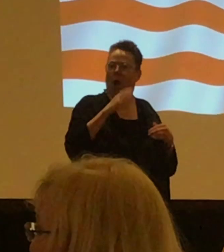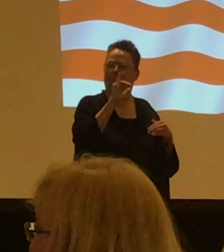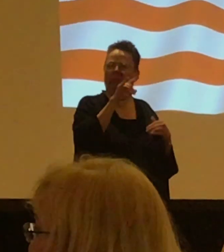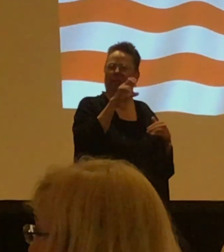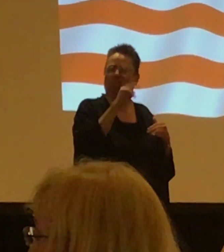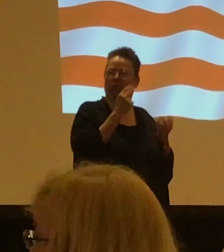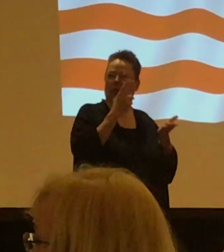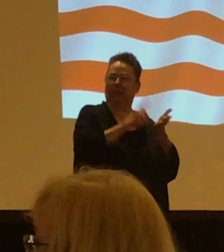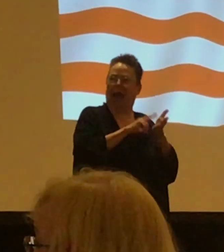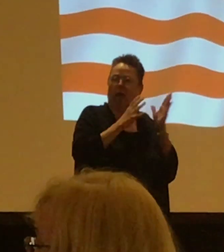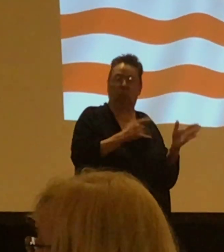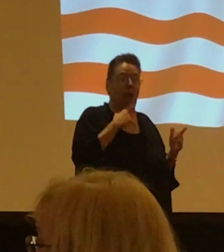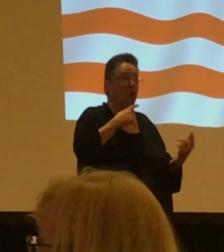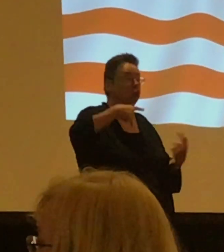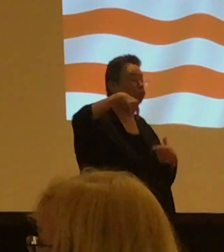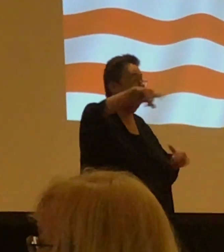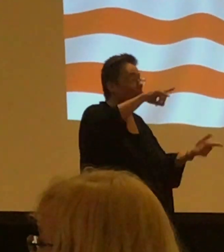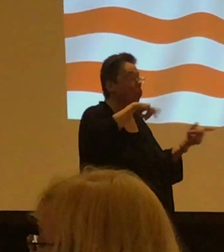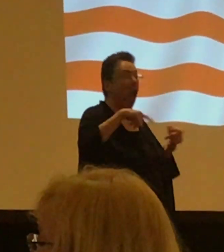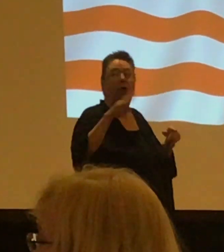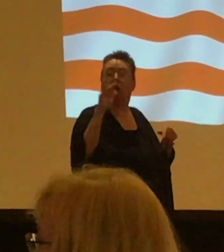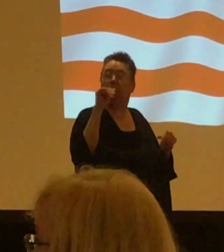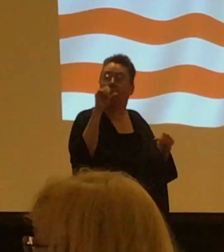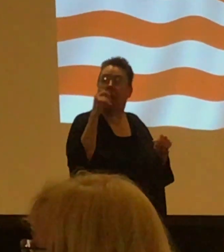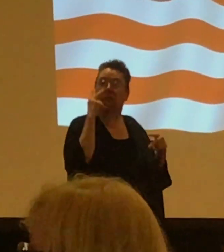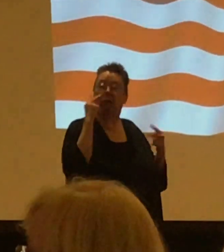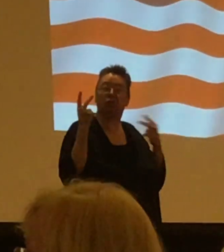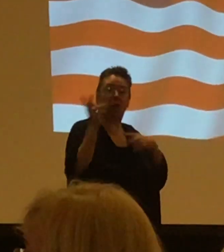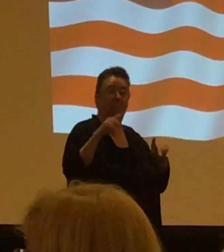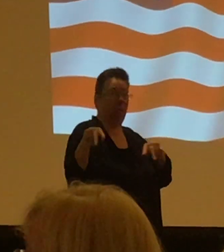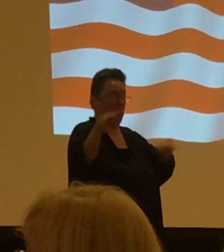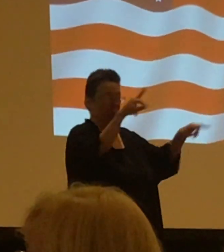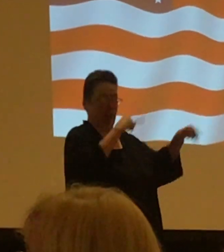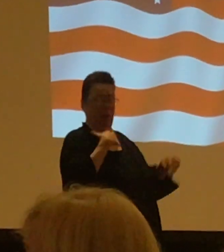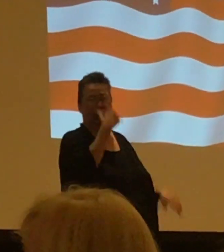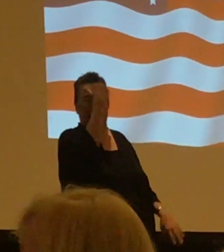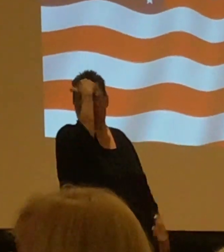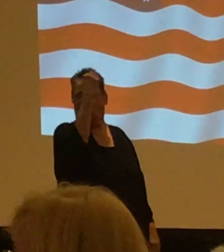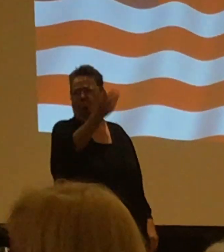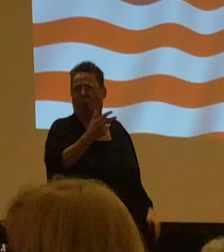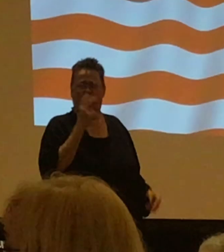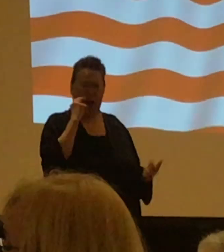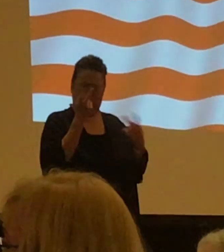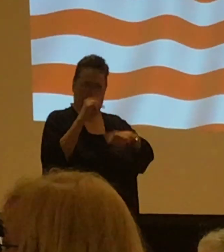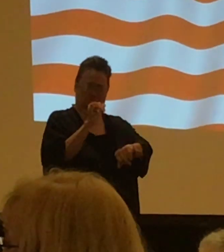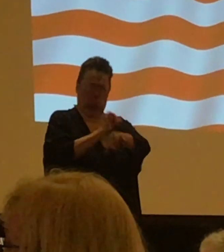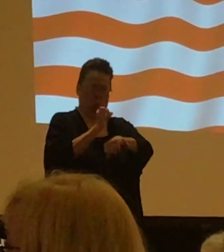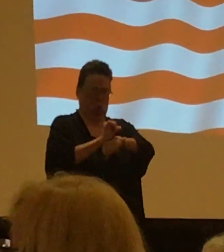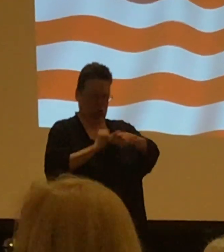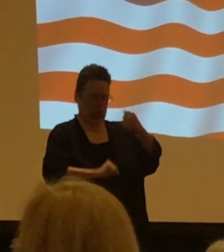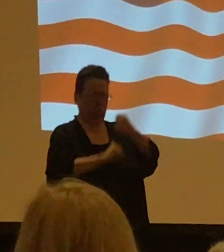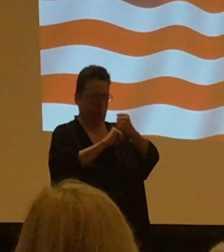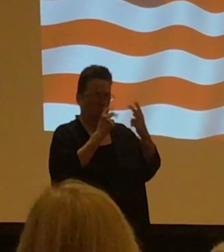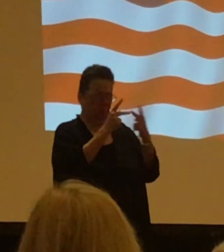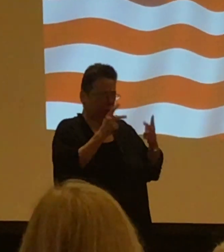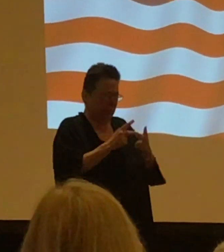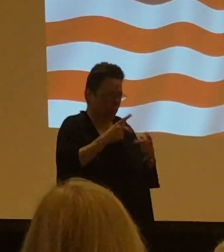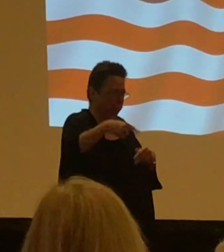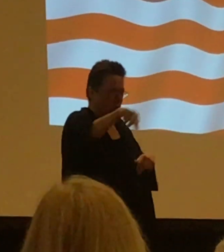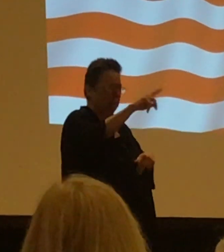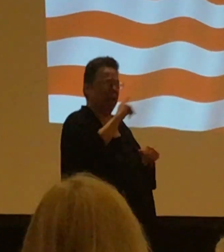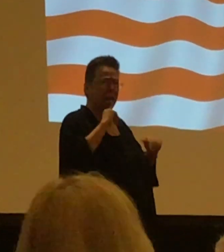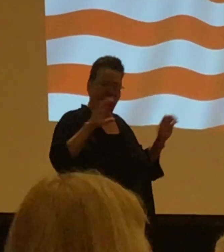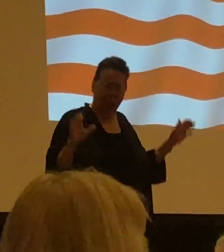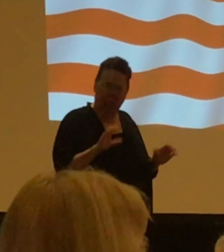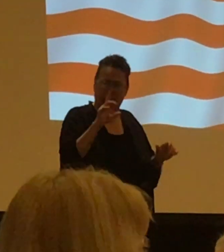Floating around the base, seeing people in there. I know for a fact, I saw people working in support positions,